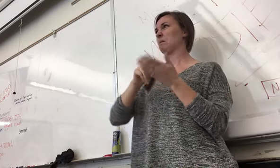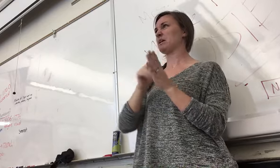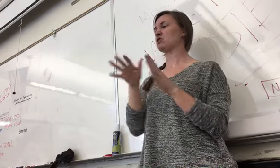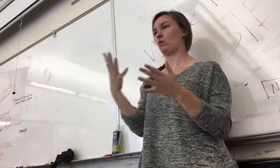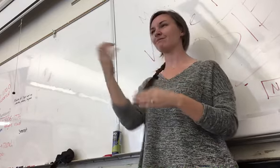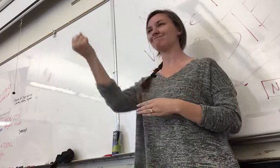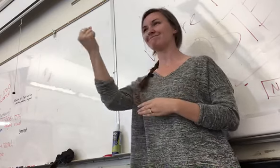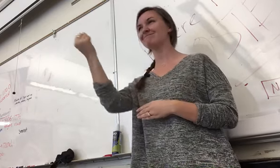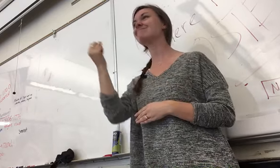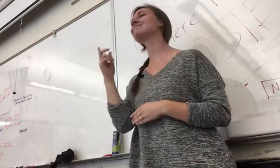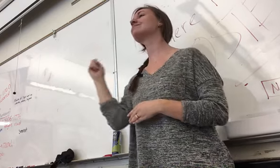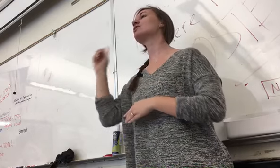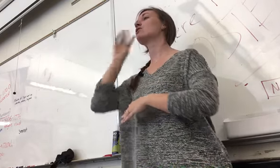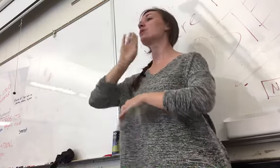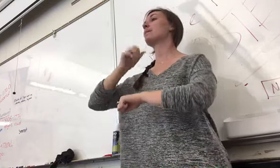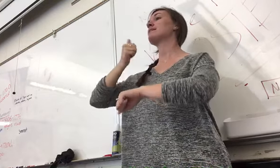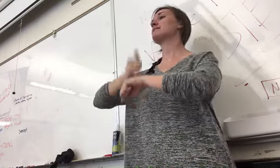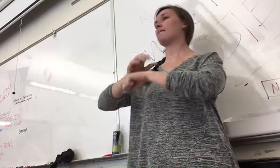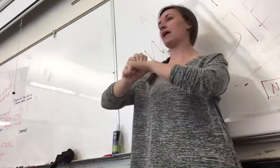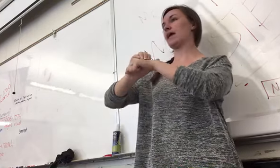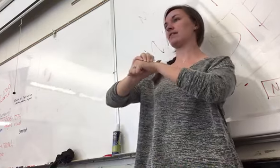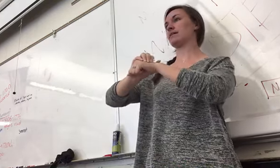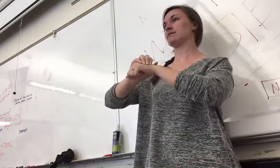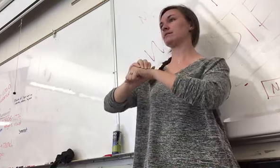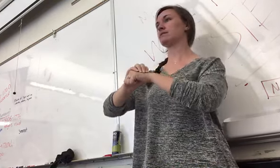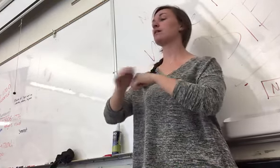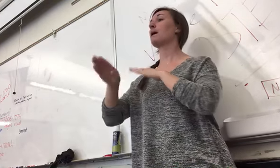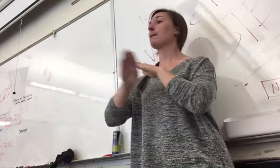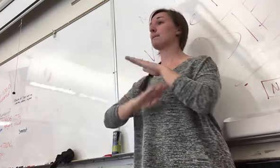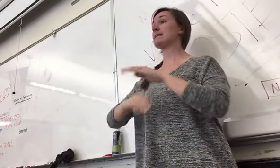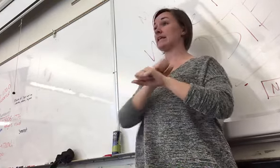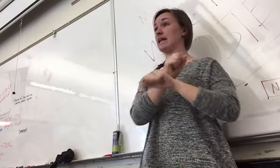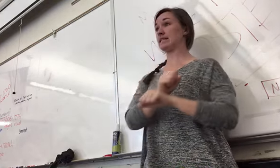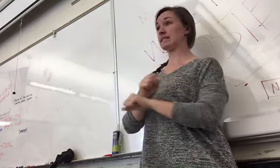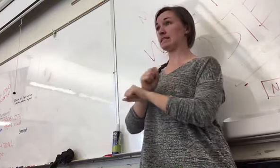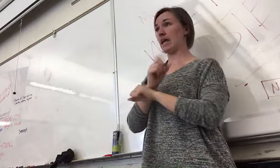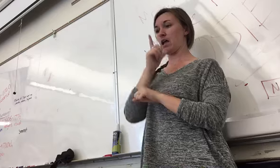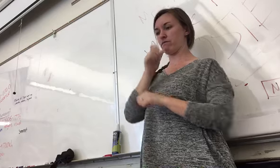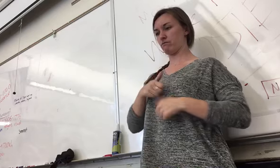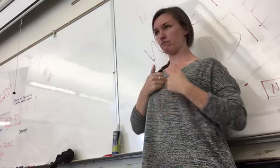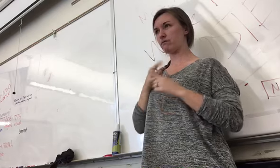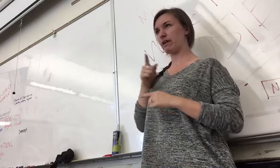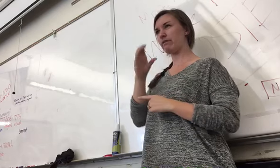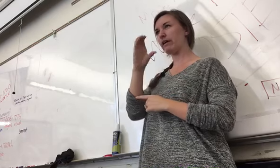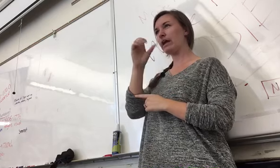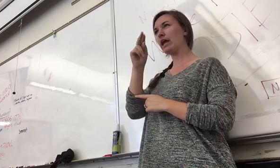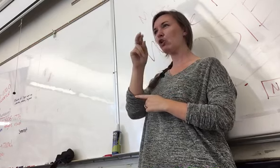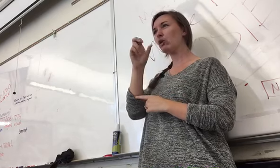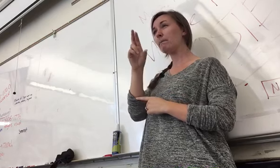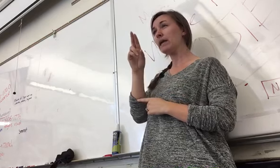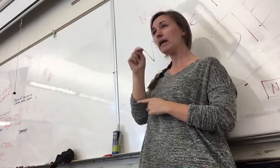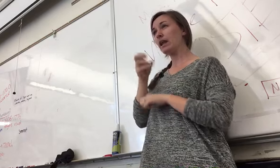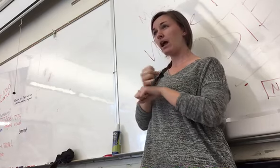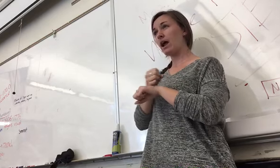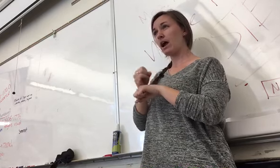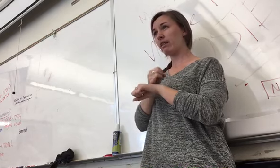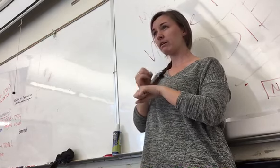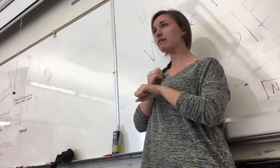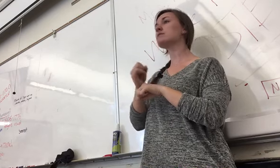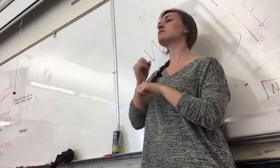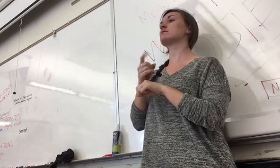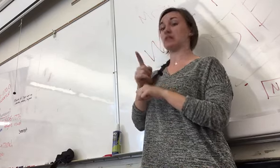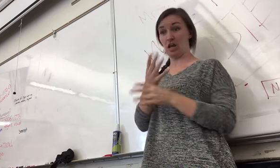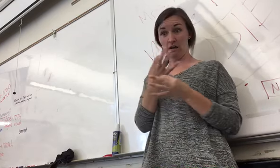England. Basically, there's going to be a slave in the Caribbean who comes back to England after being freed.